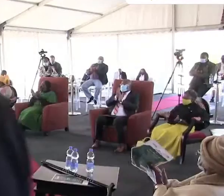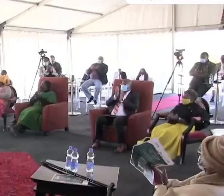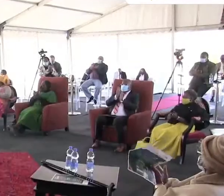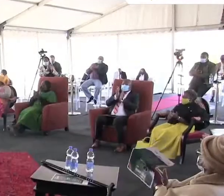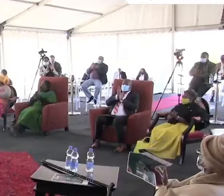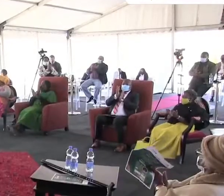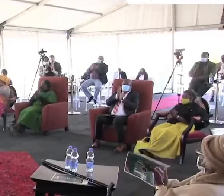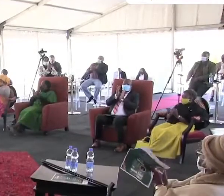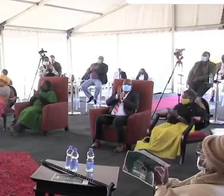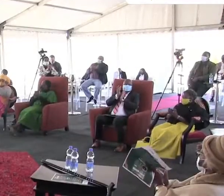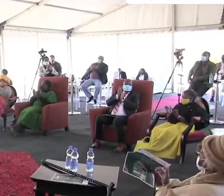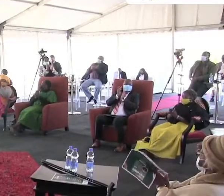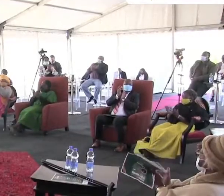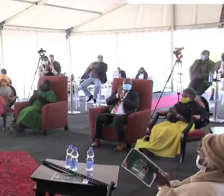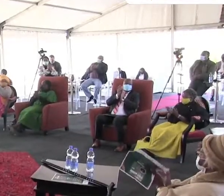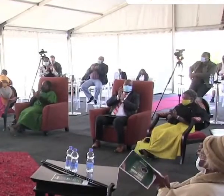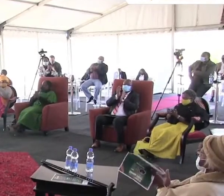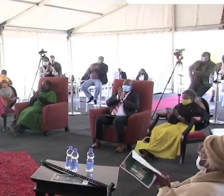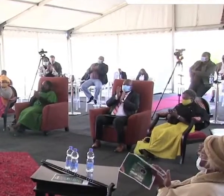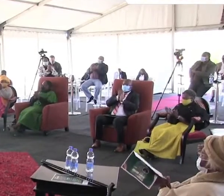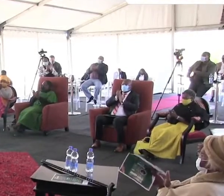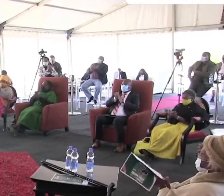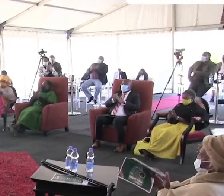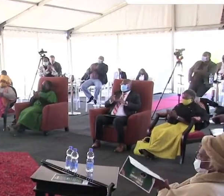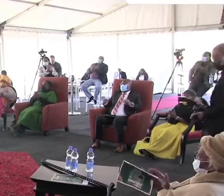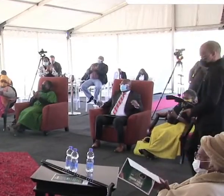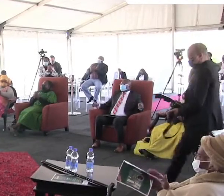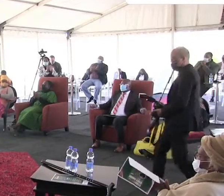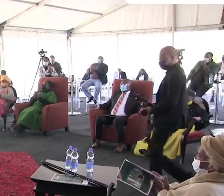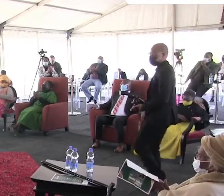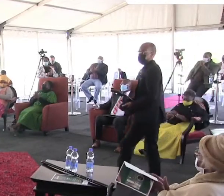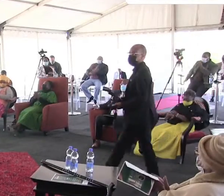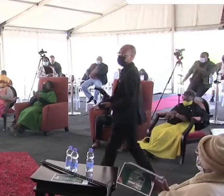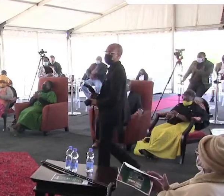your hands together for him as he comes up.